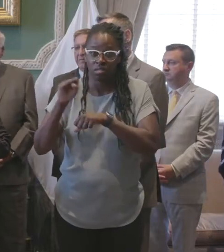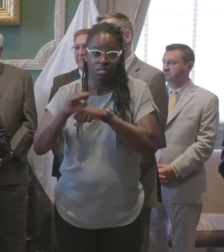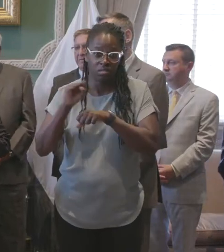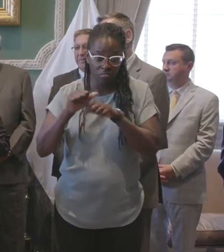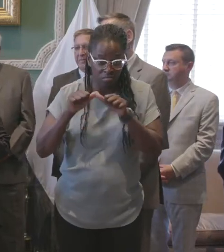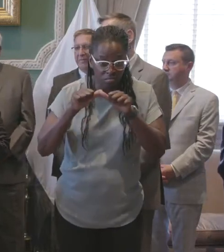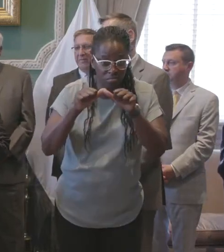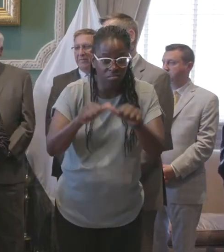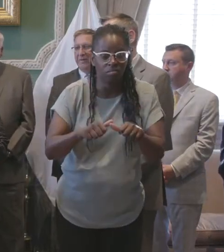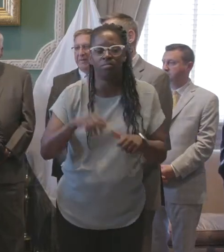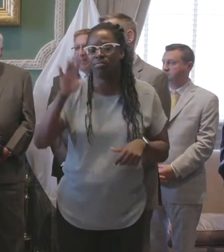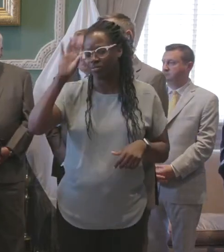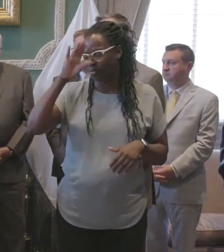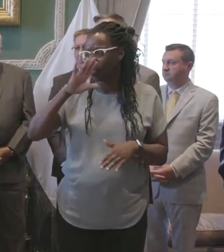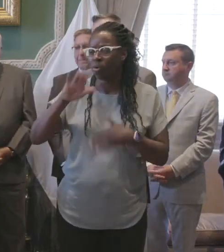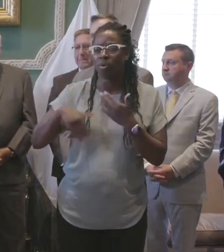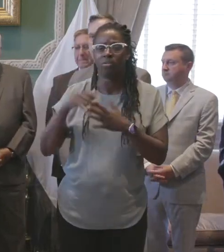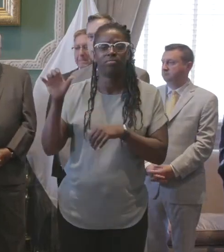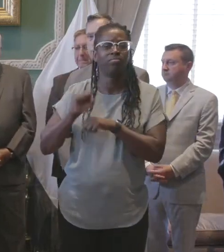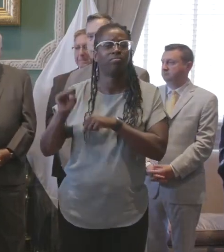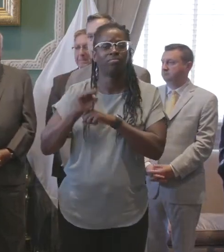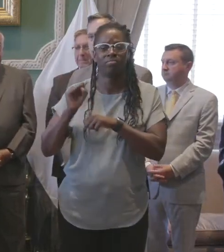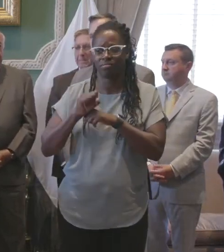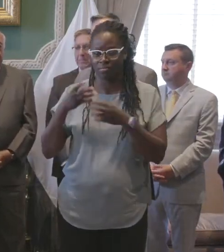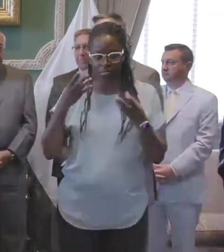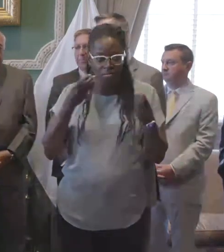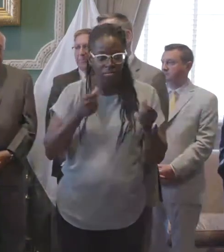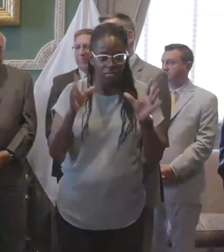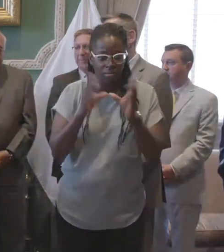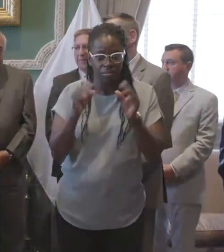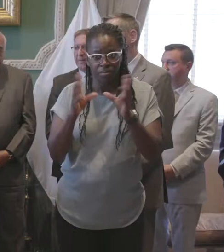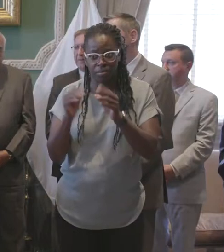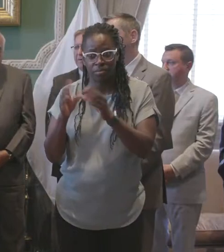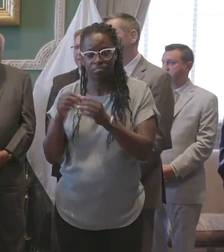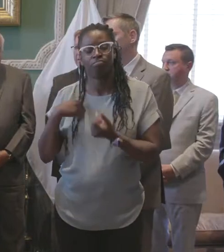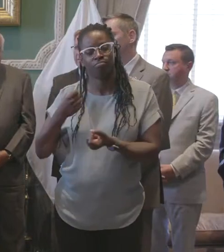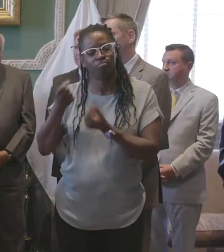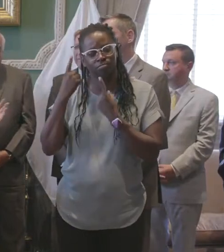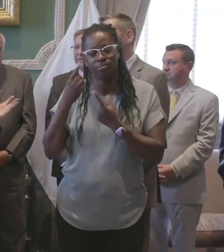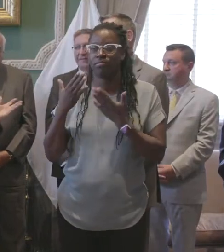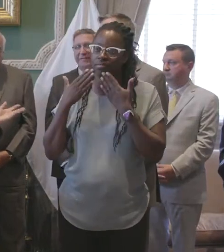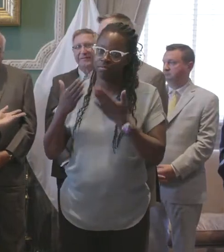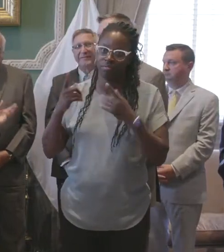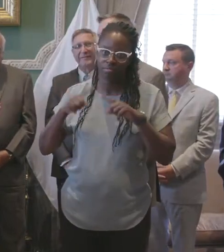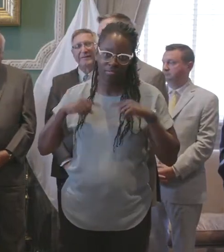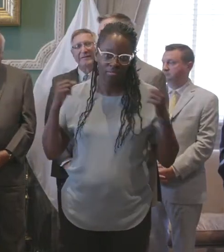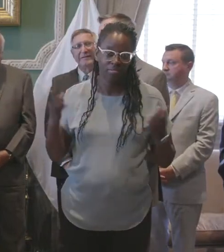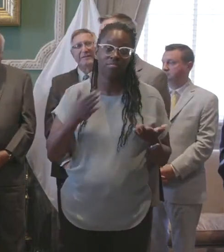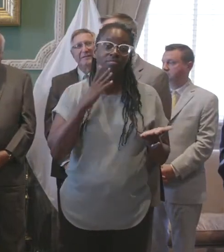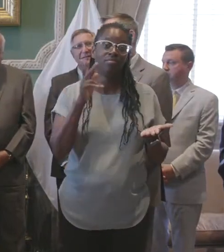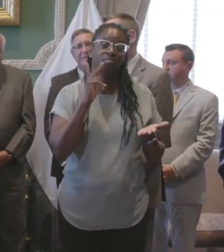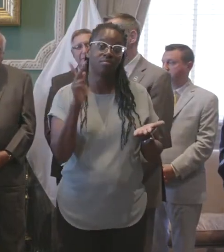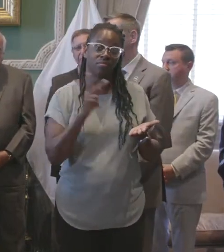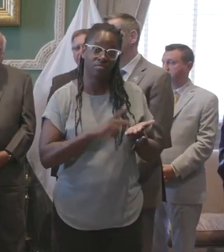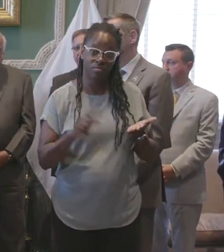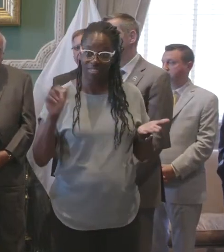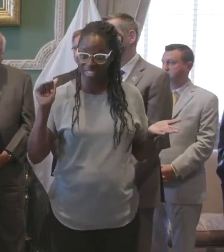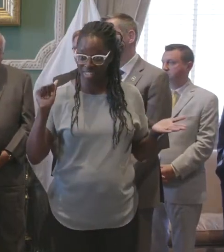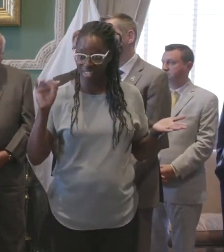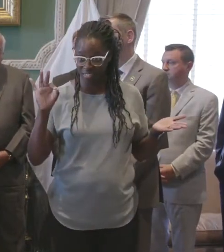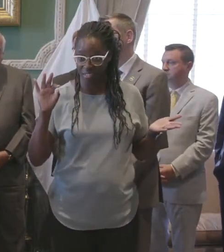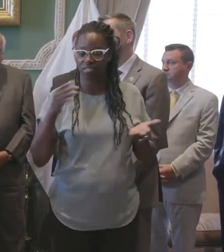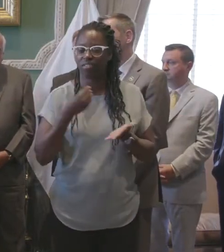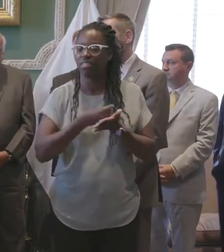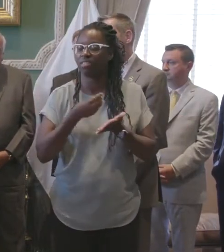budget. So thank you very much, and thank you to the Secretary of ANF, who is a true partner in working